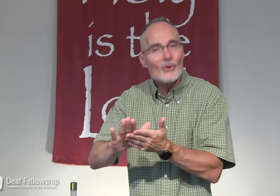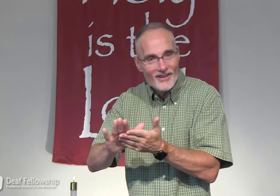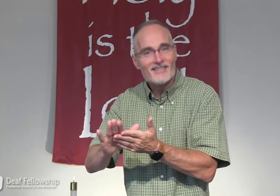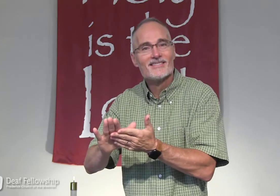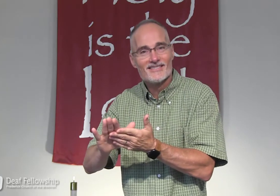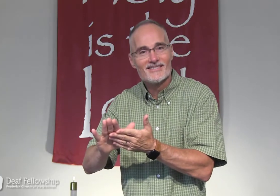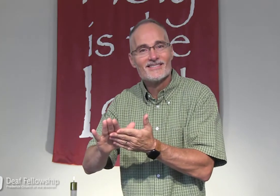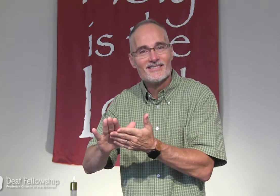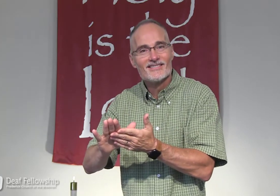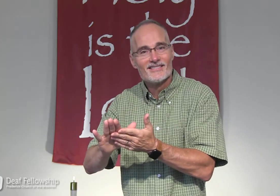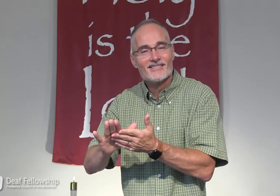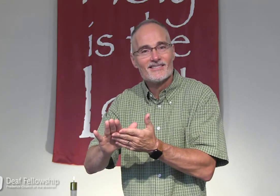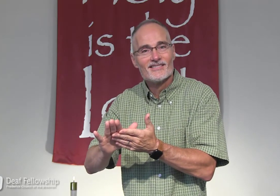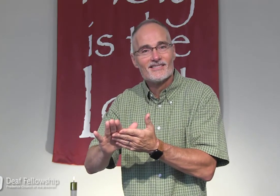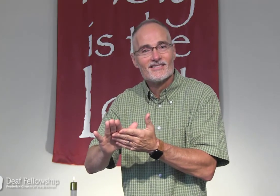fault, meaning pure.